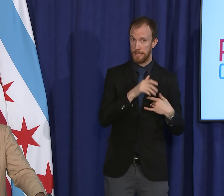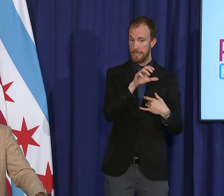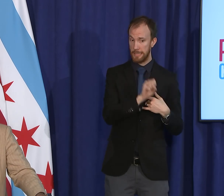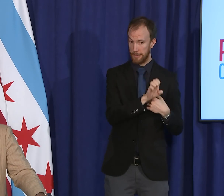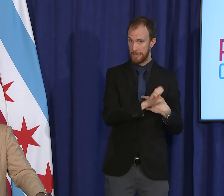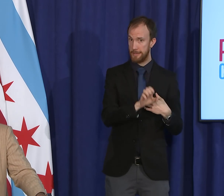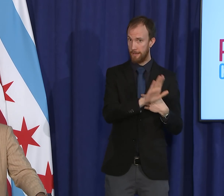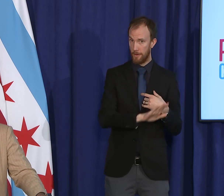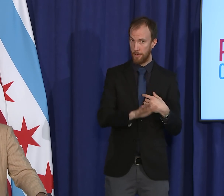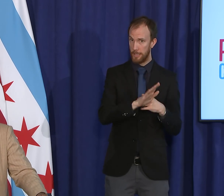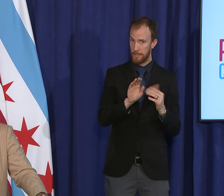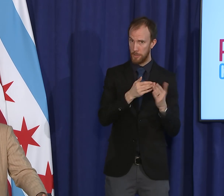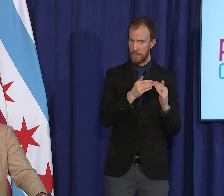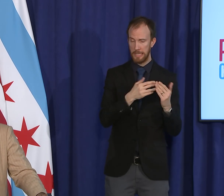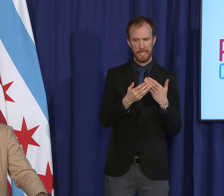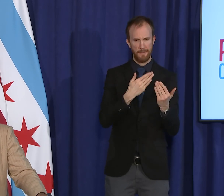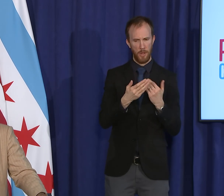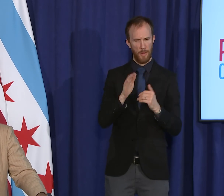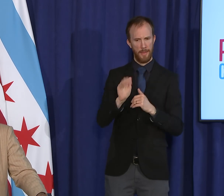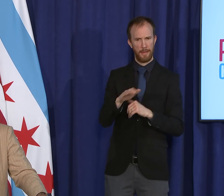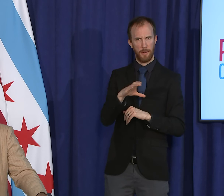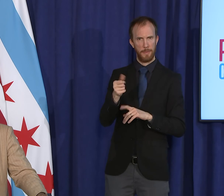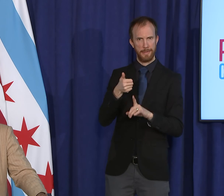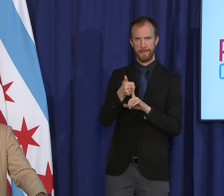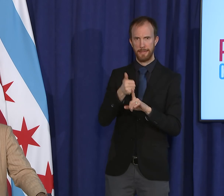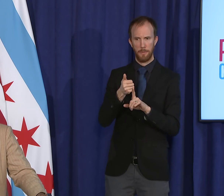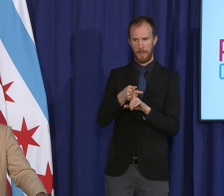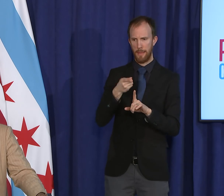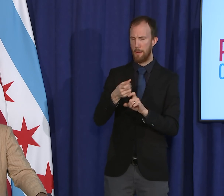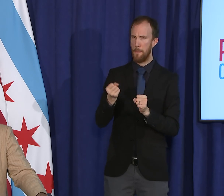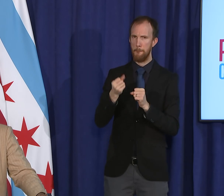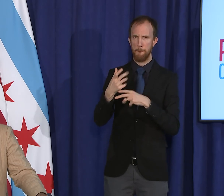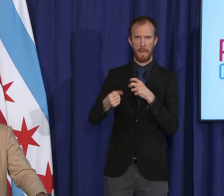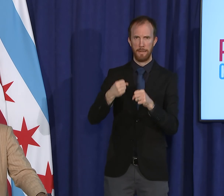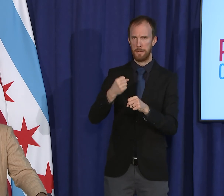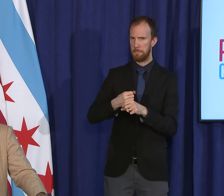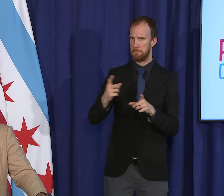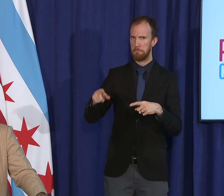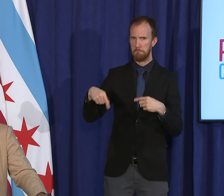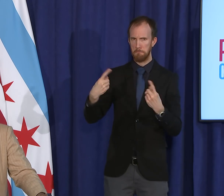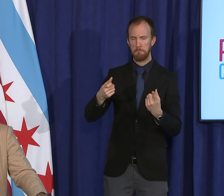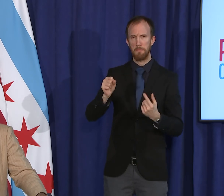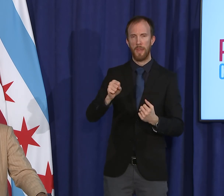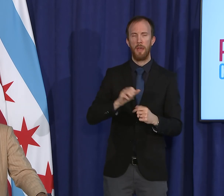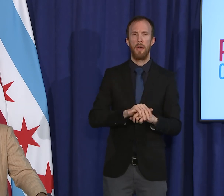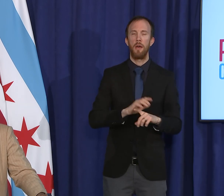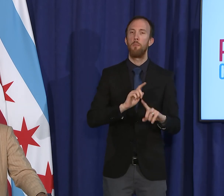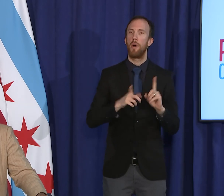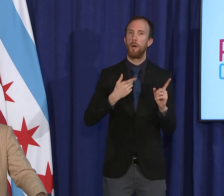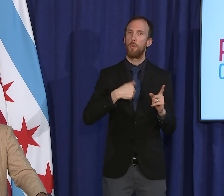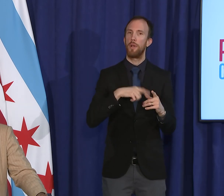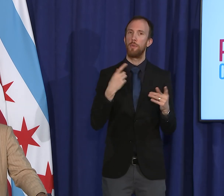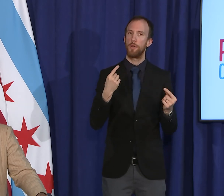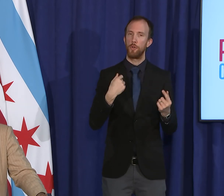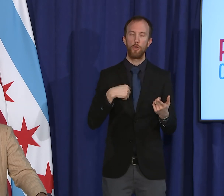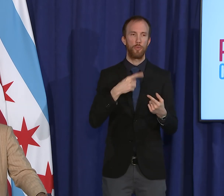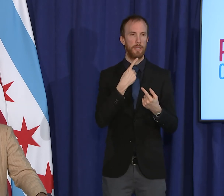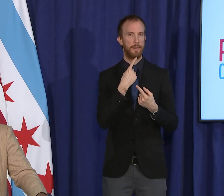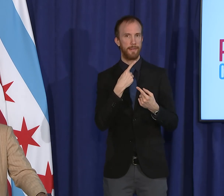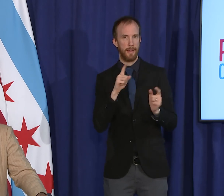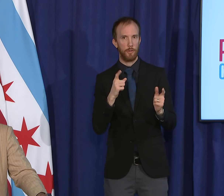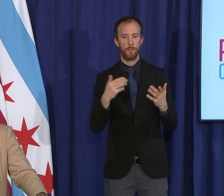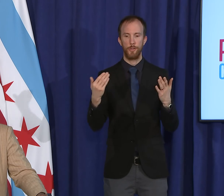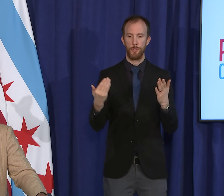that that company has been there for decades, as I understand it. We announced